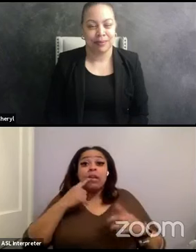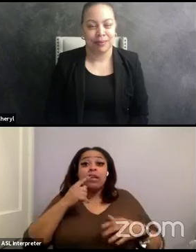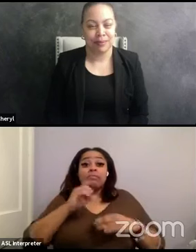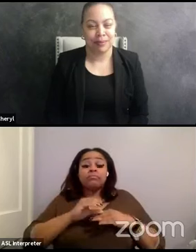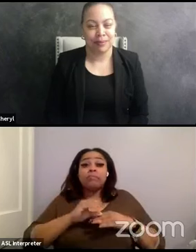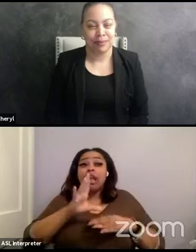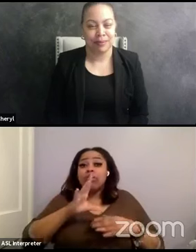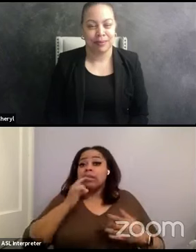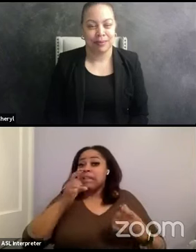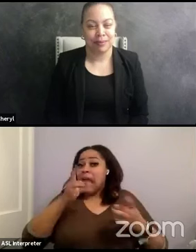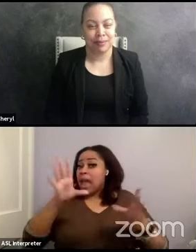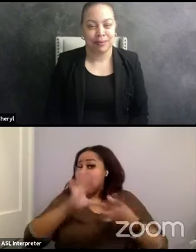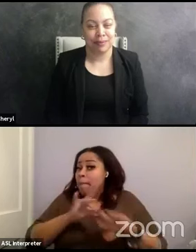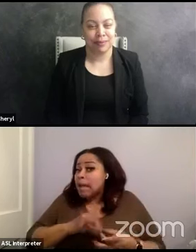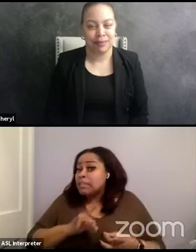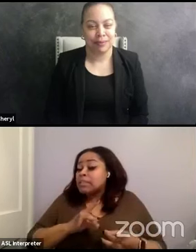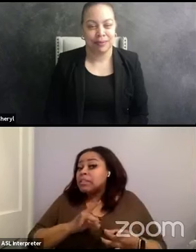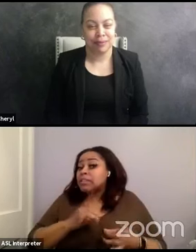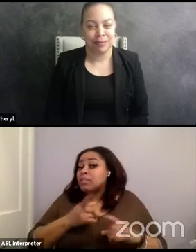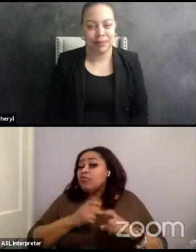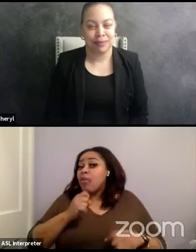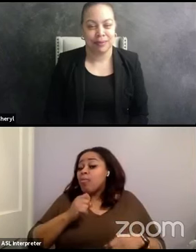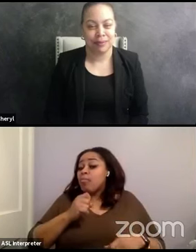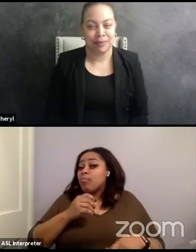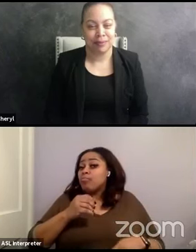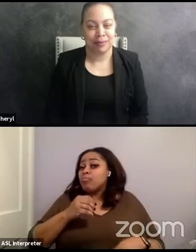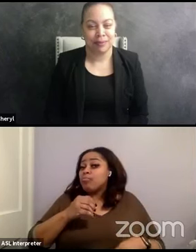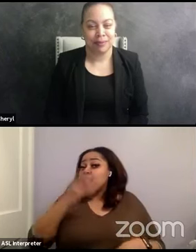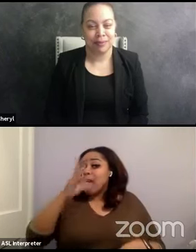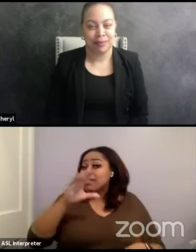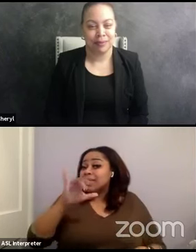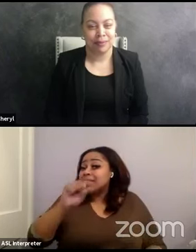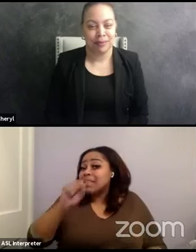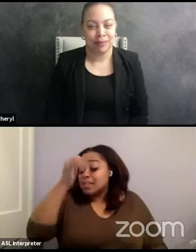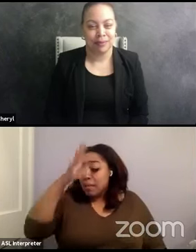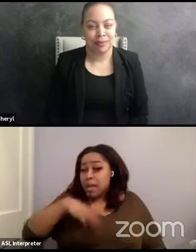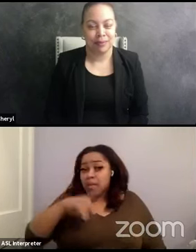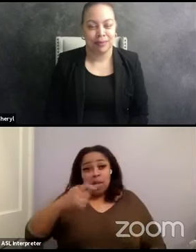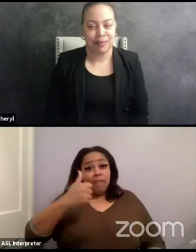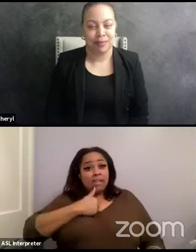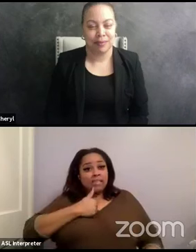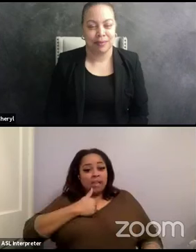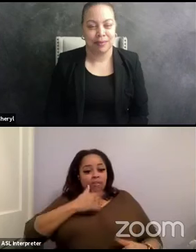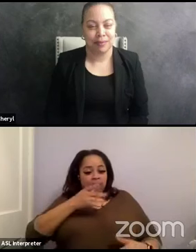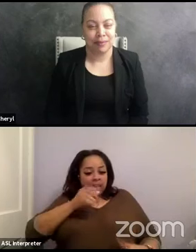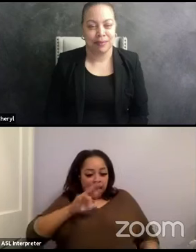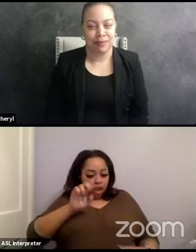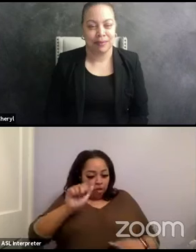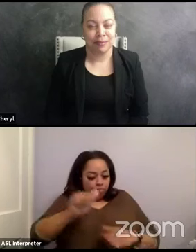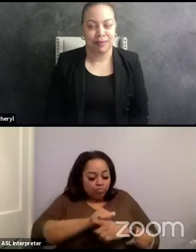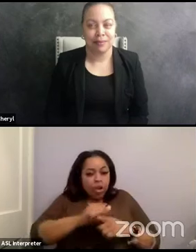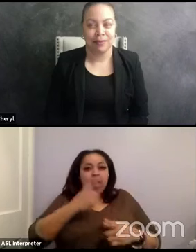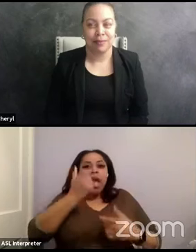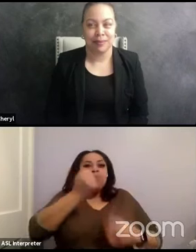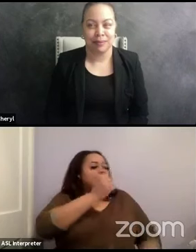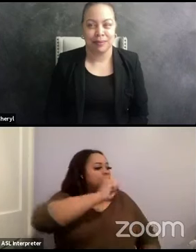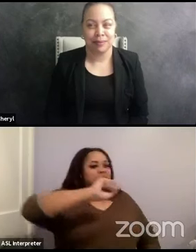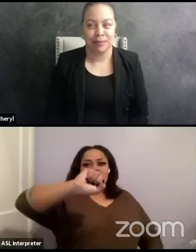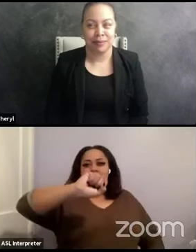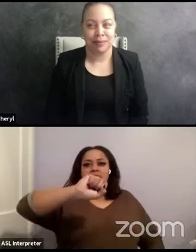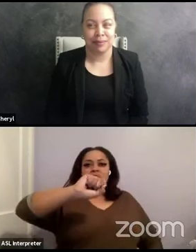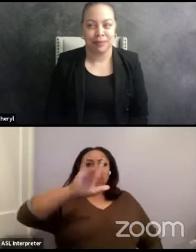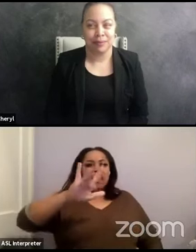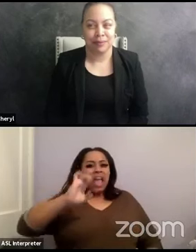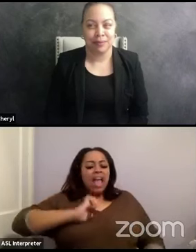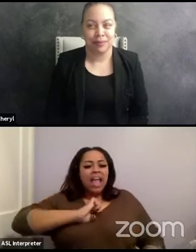hateful messages, especially from white cis men? And do you have a self care practice that helps you resist or repel that kind of energy? And if you